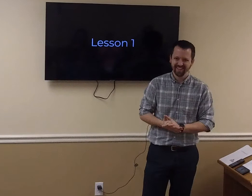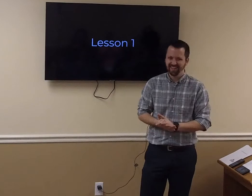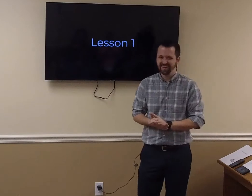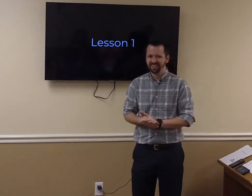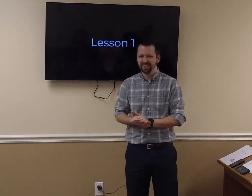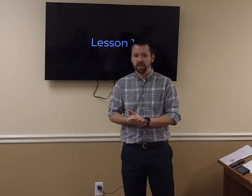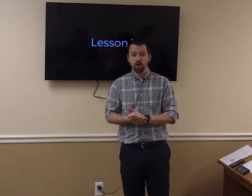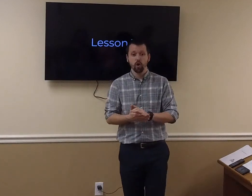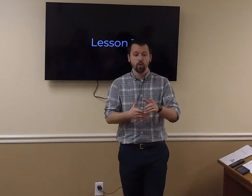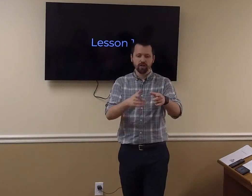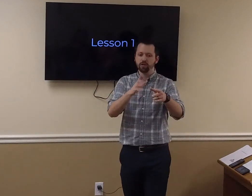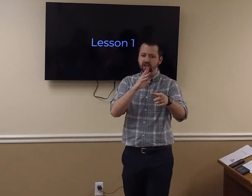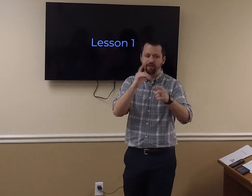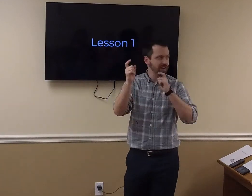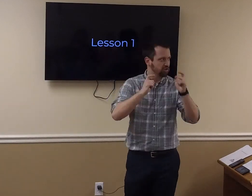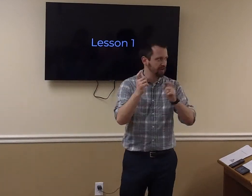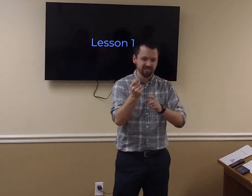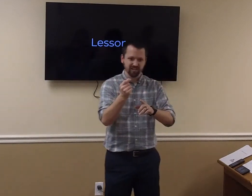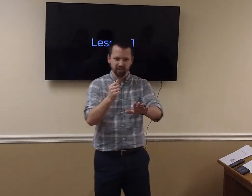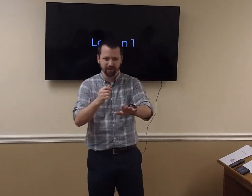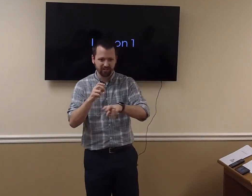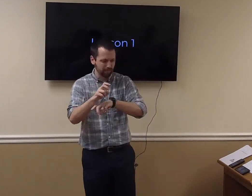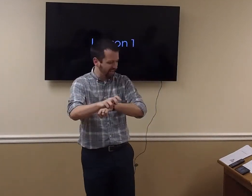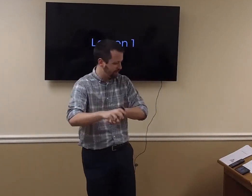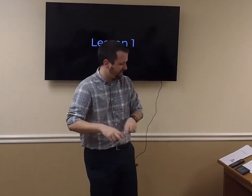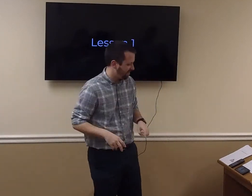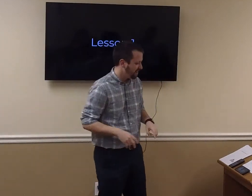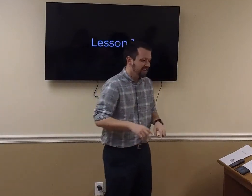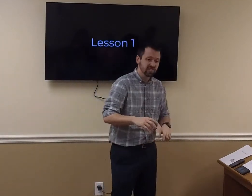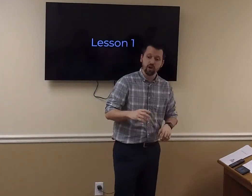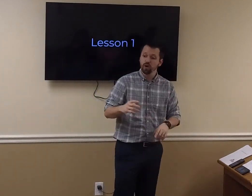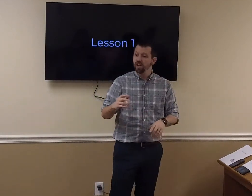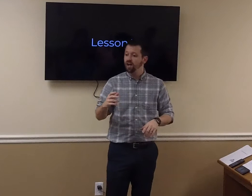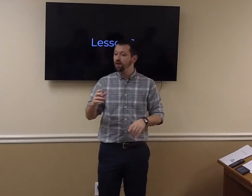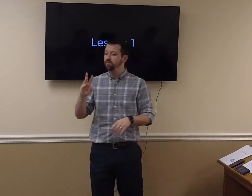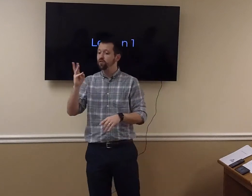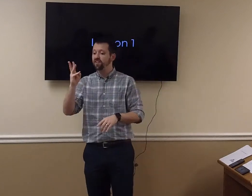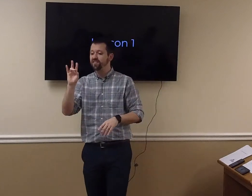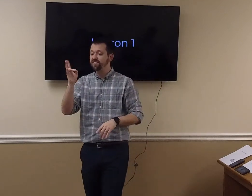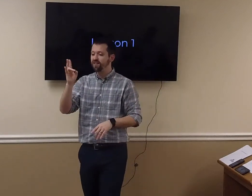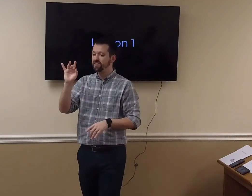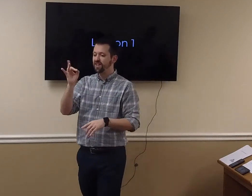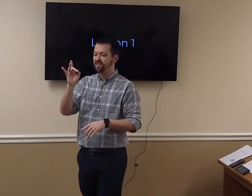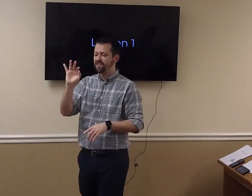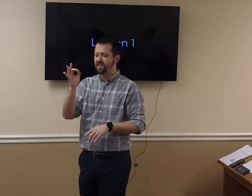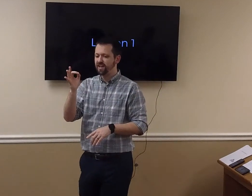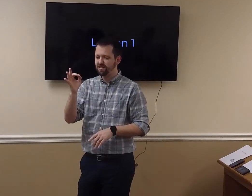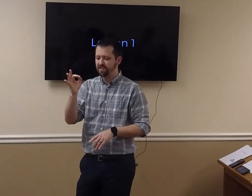facial expressions. oh, well, I'm going to talk about facial expressions in a little bit. You're jumping ahead of me now. So 16, 17, 18, and 19.